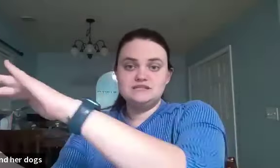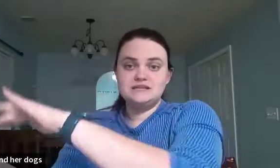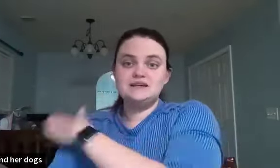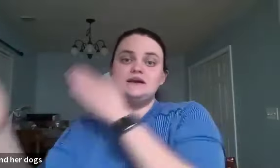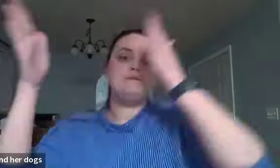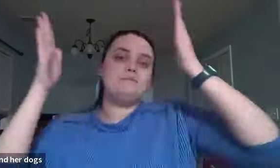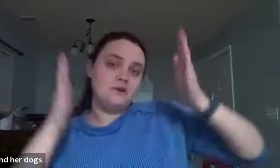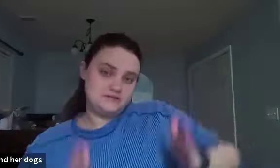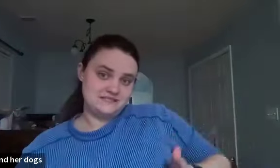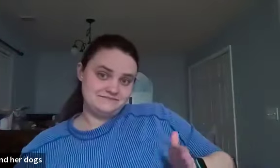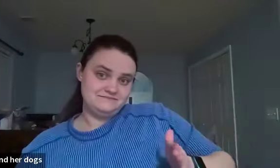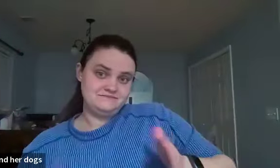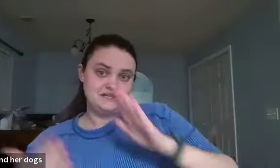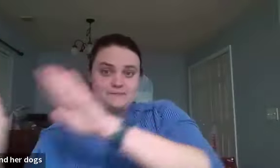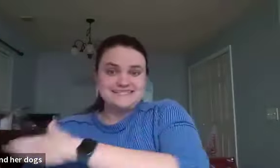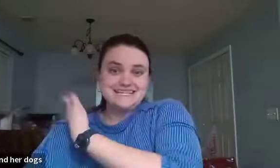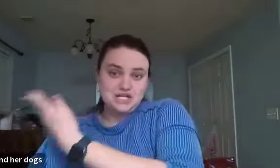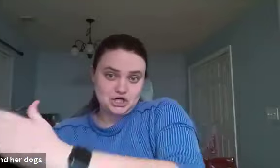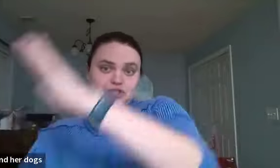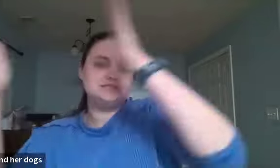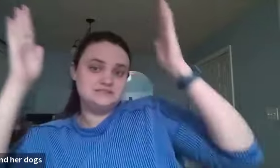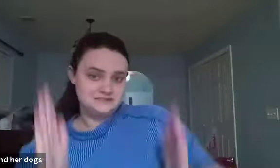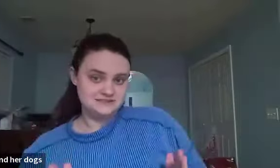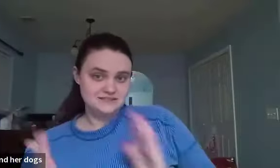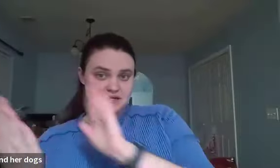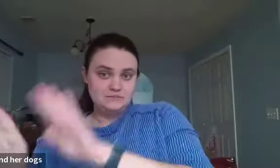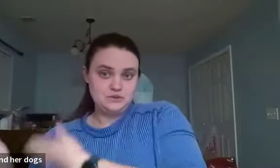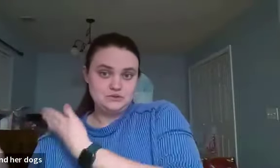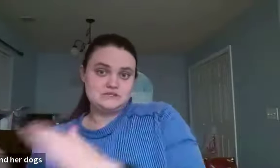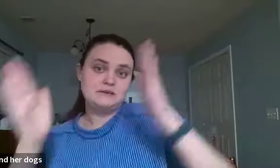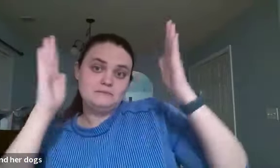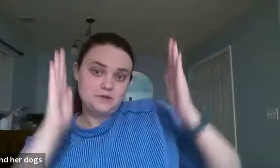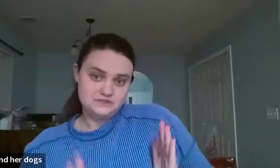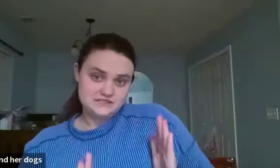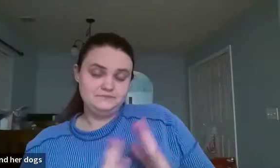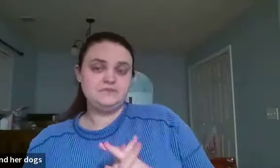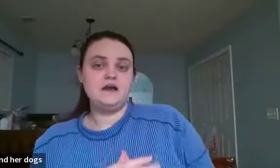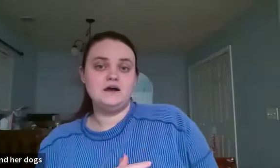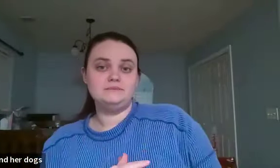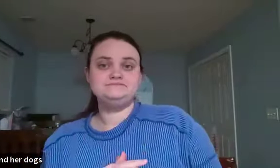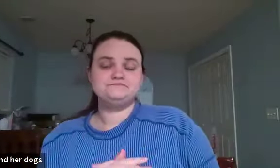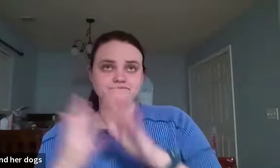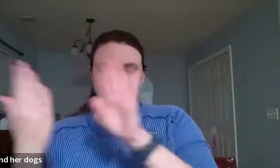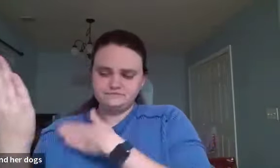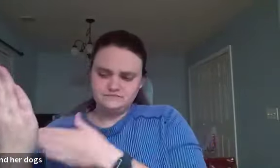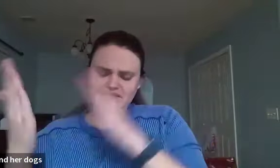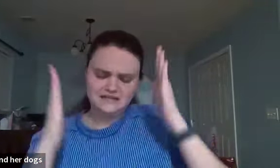music, person. Like I'm a singer, music, person. It